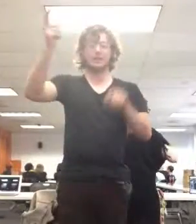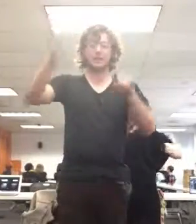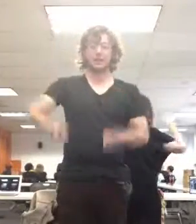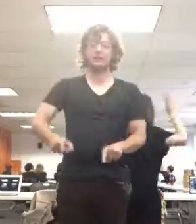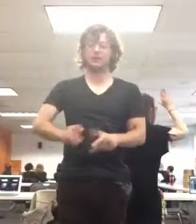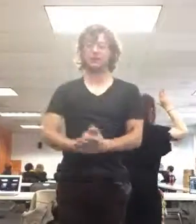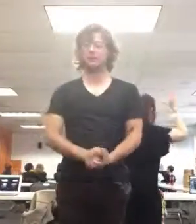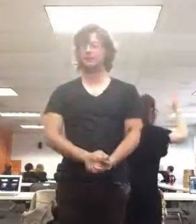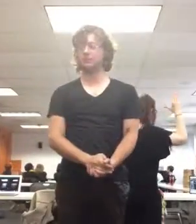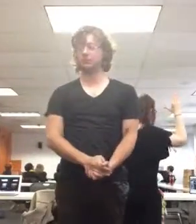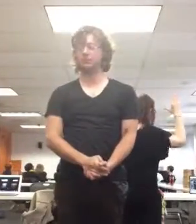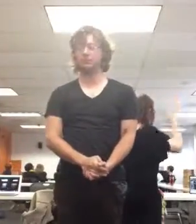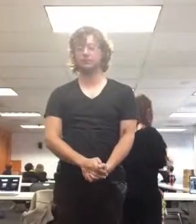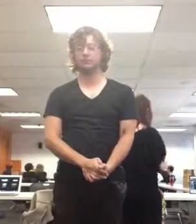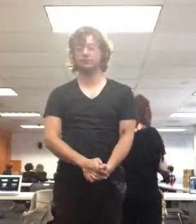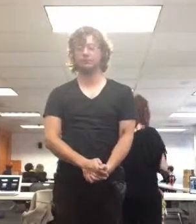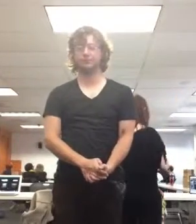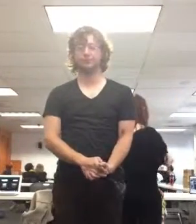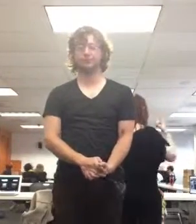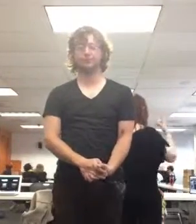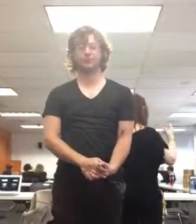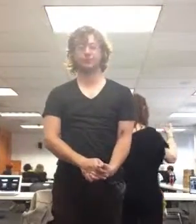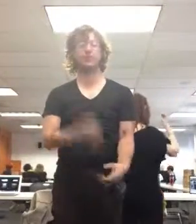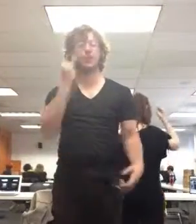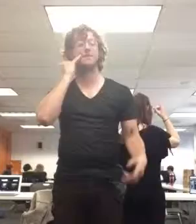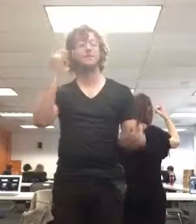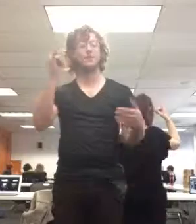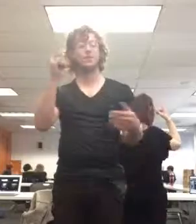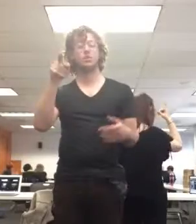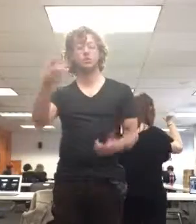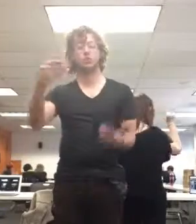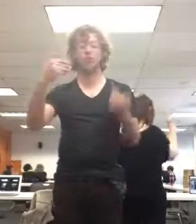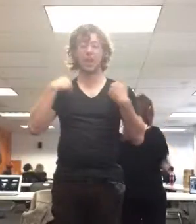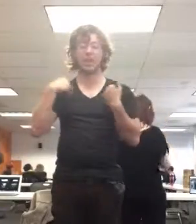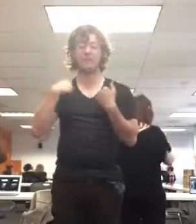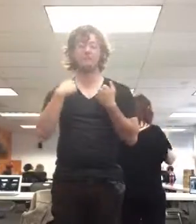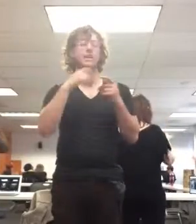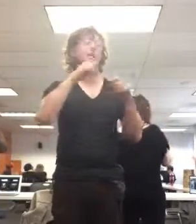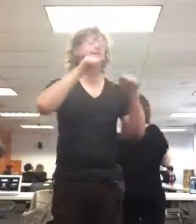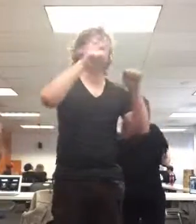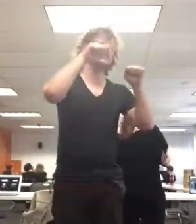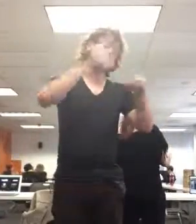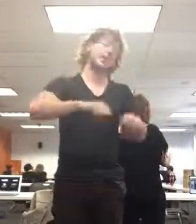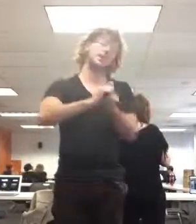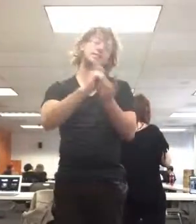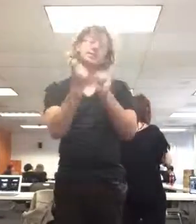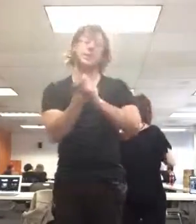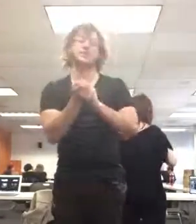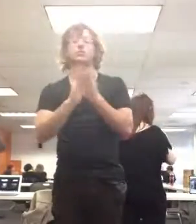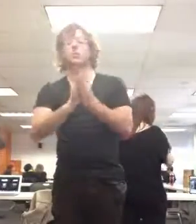concept. Once you get it, then you can change it and pick the appropriate ASL sentence type. Good?